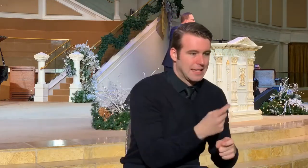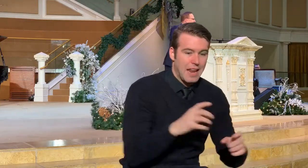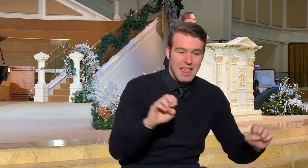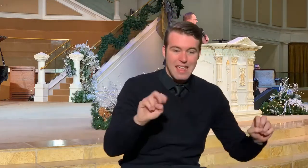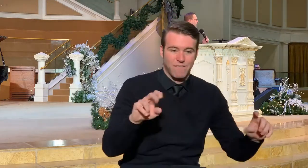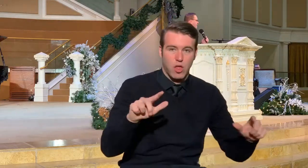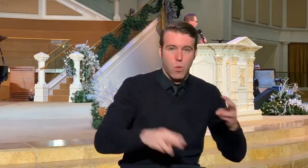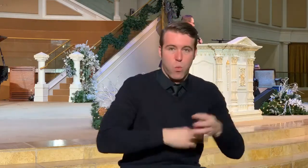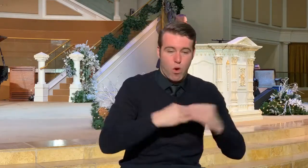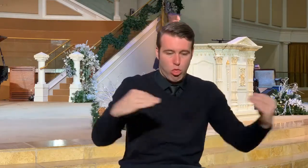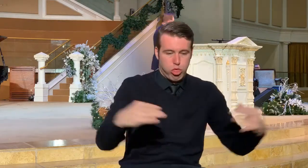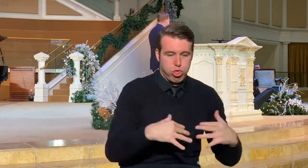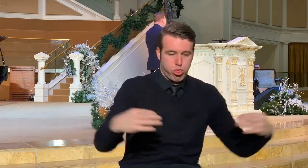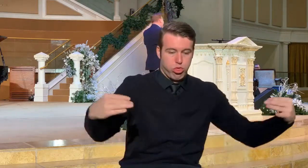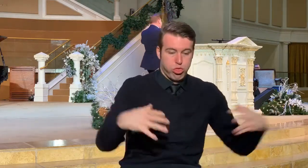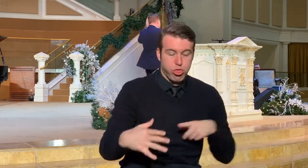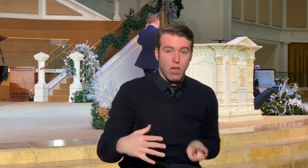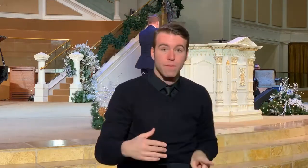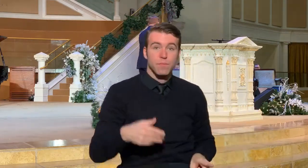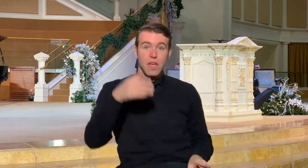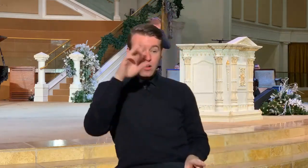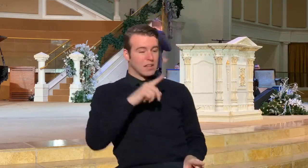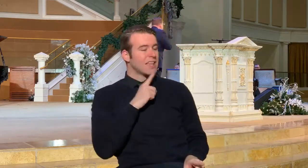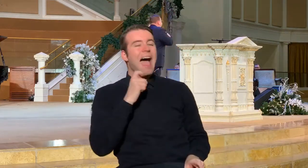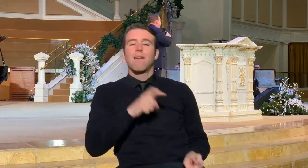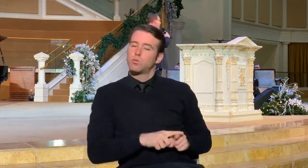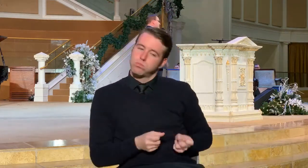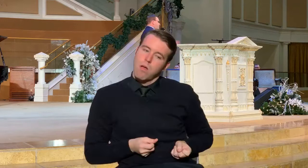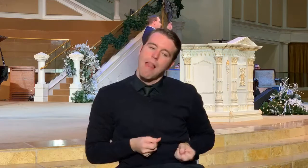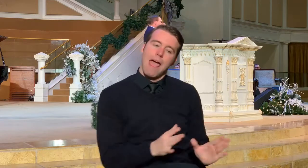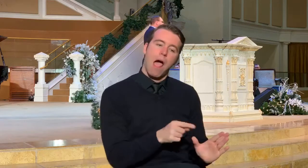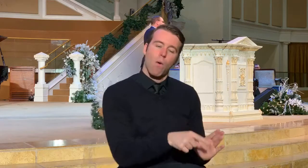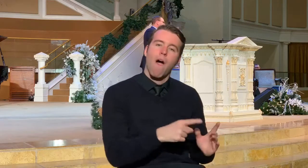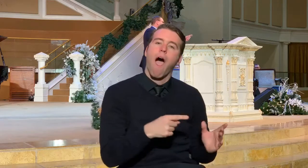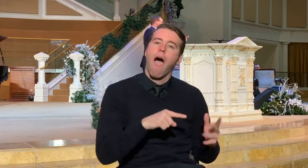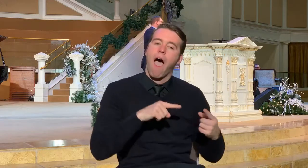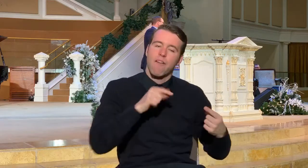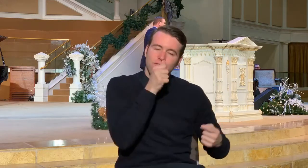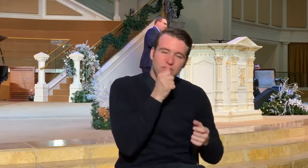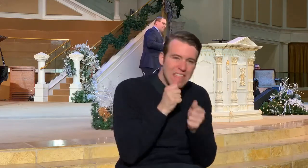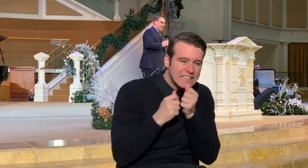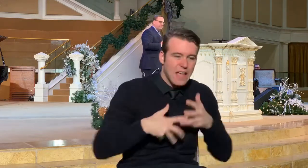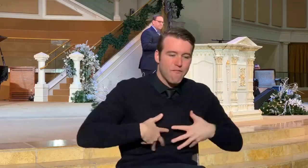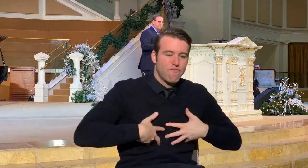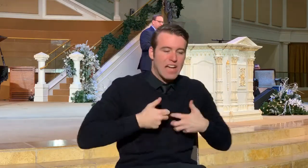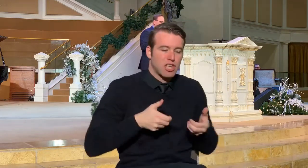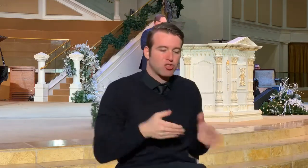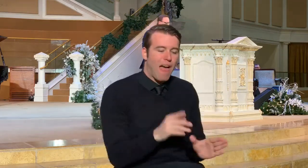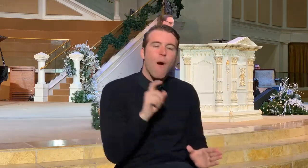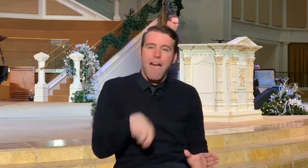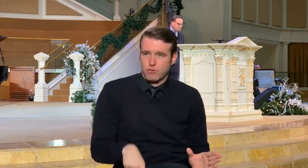evil world around them. He said, I had to afflict. I had to bring vexation upon them.